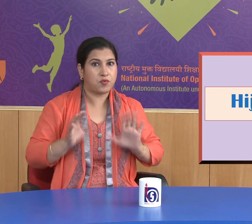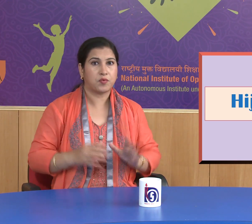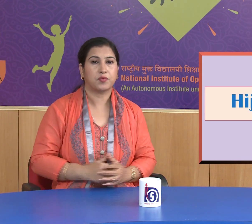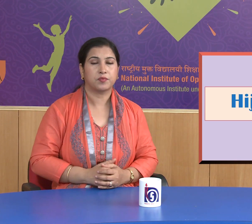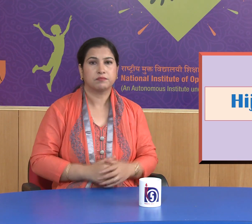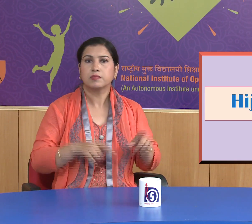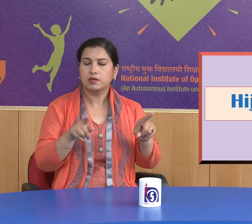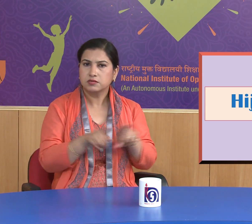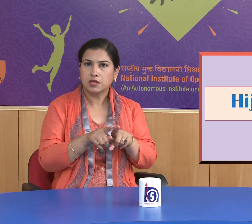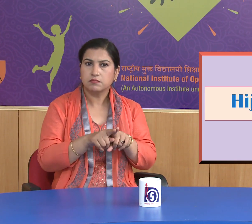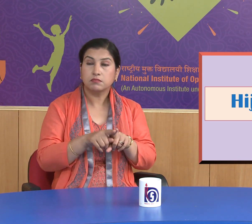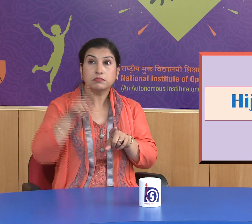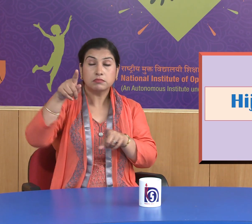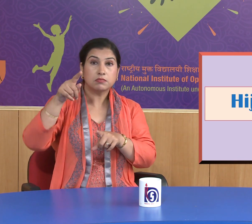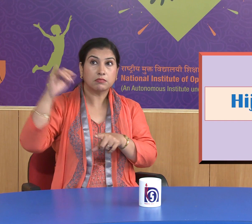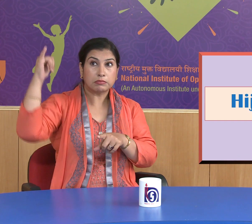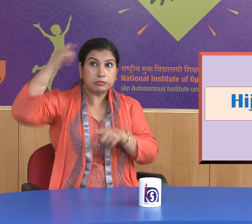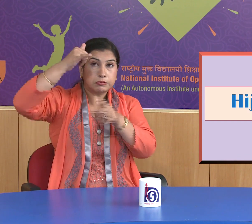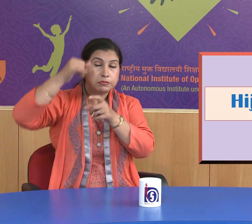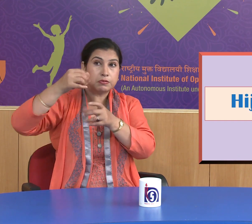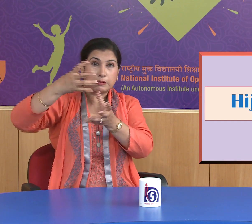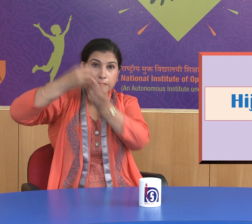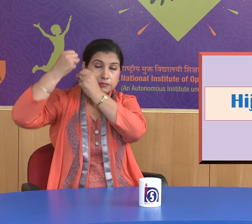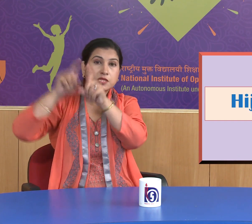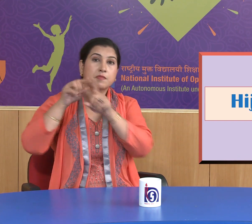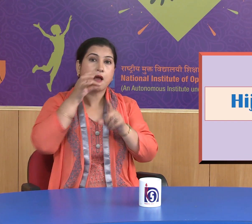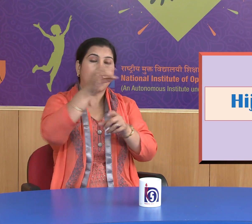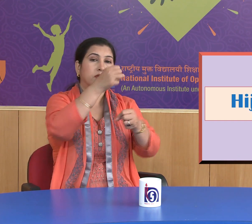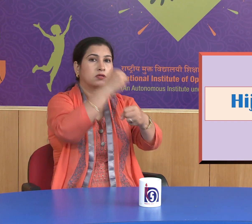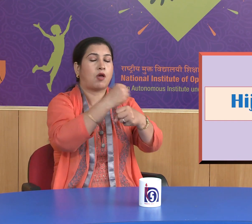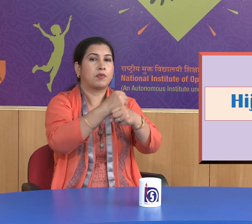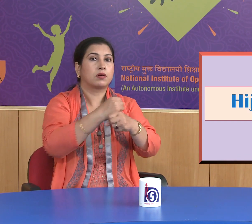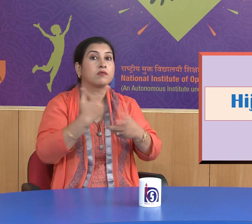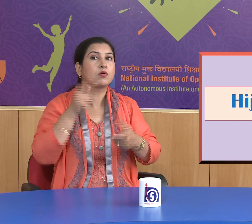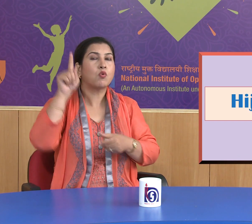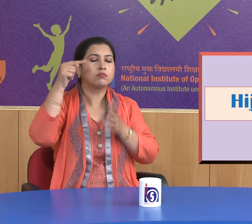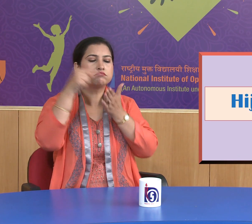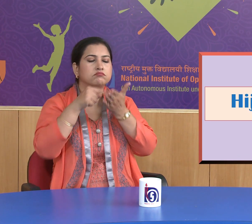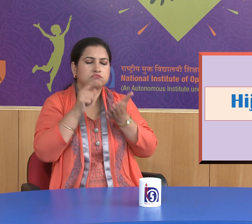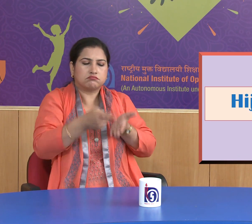and ask government to accept their demands,